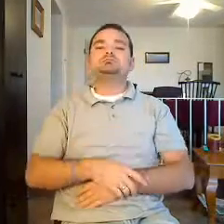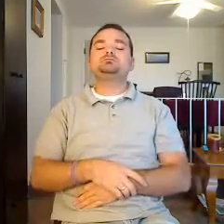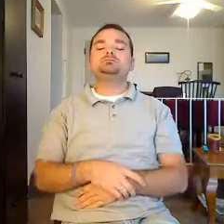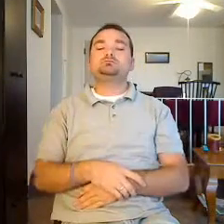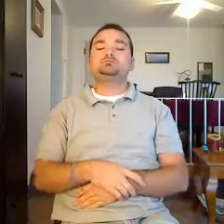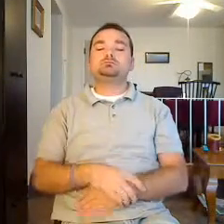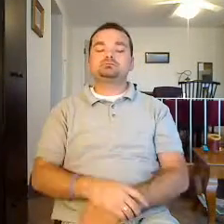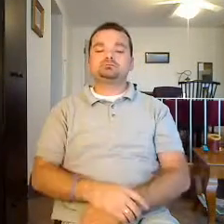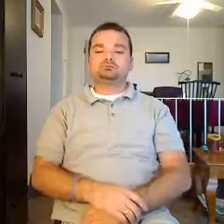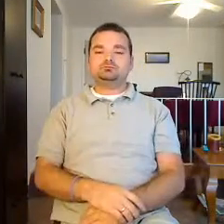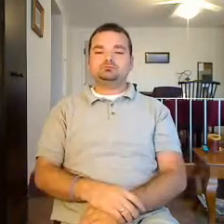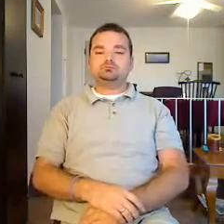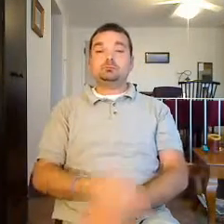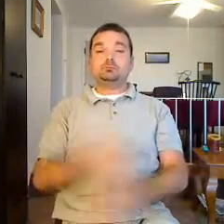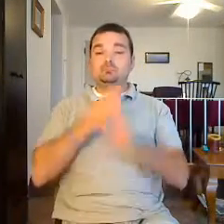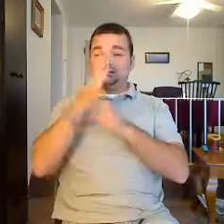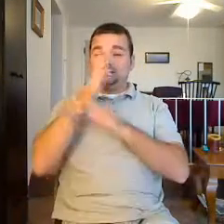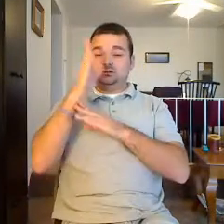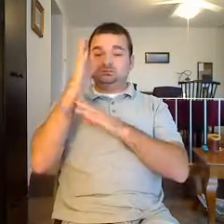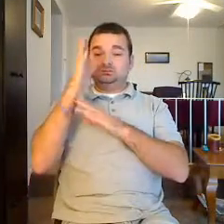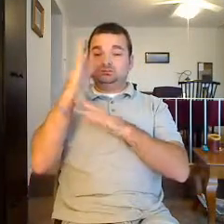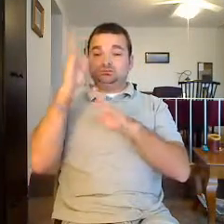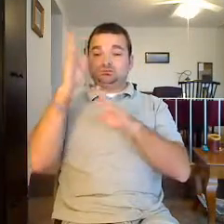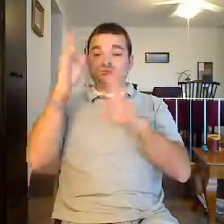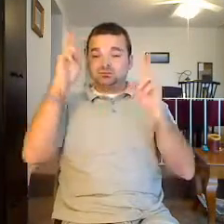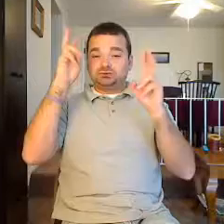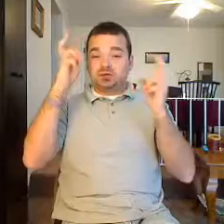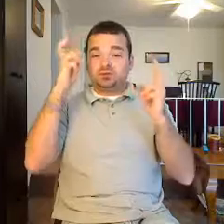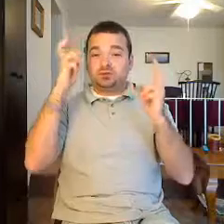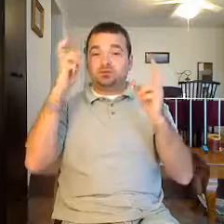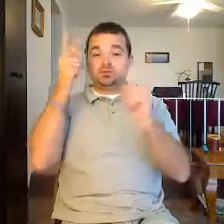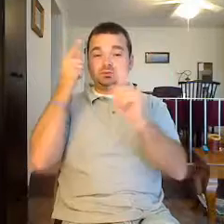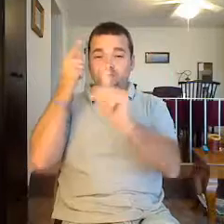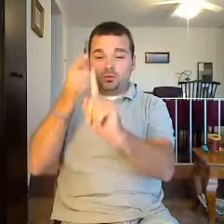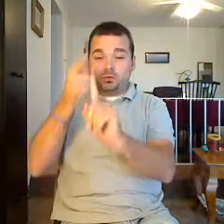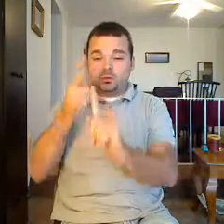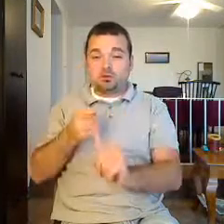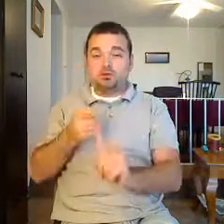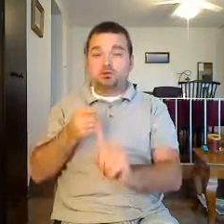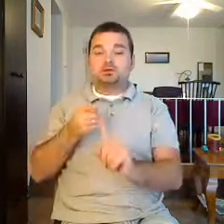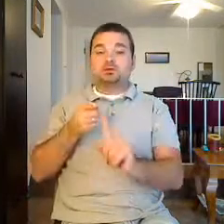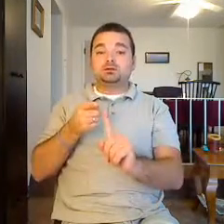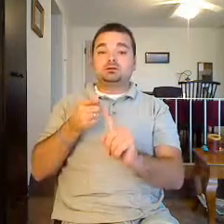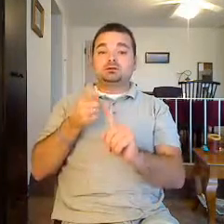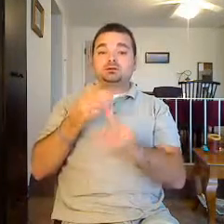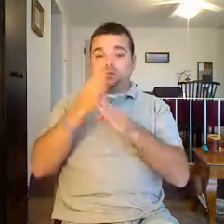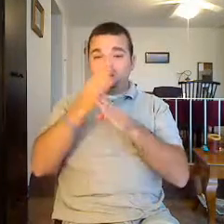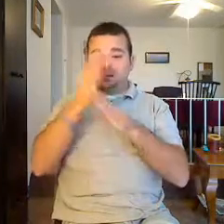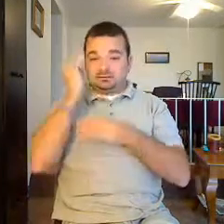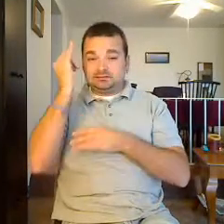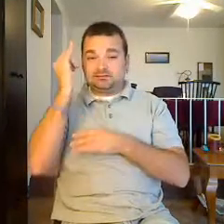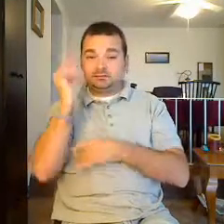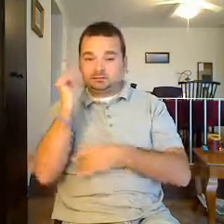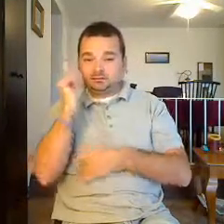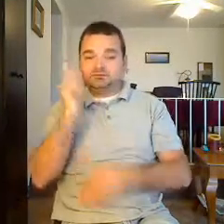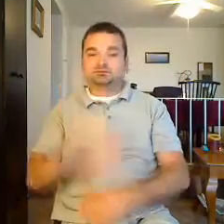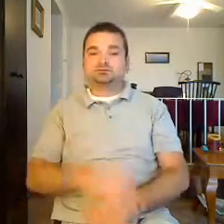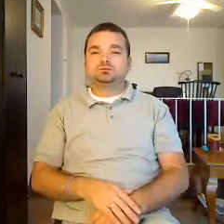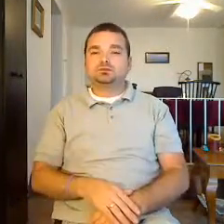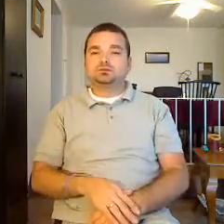Listen for the main topic, the key points, and the organization of ideas during the lecture. During the lecture, watch for clues from the instructor